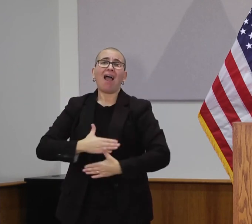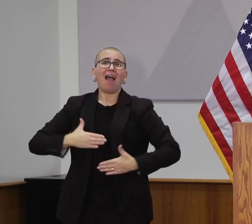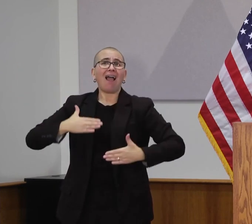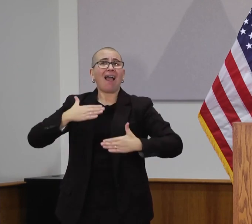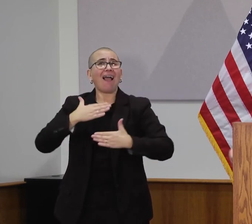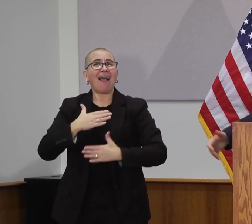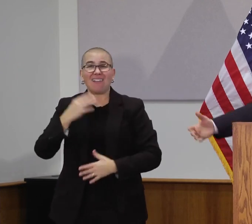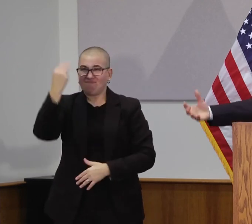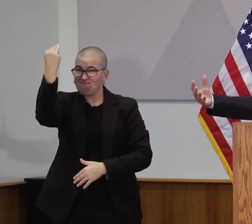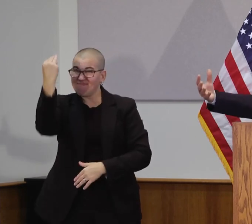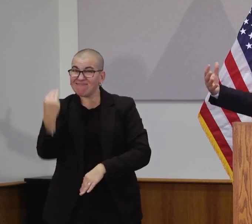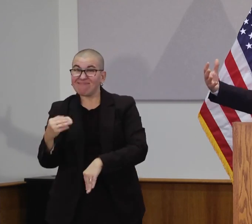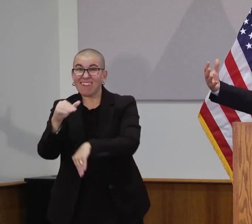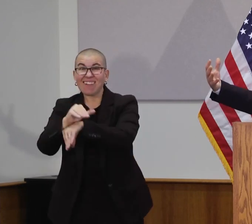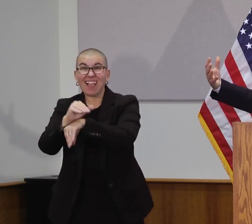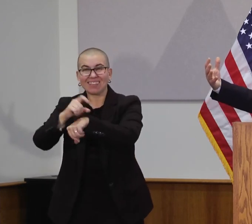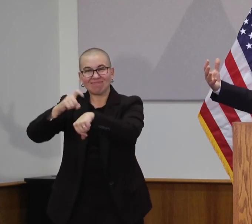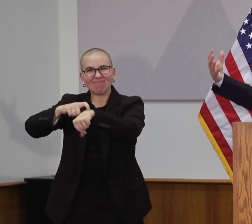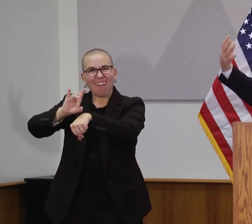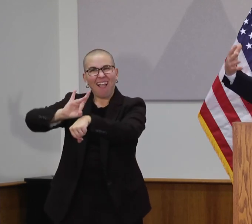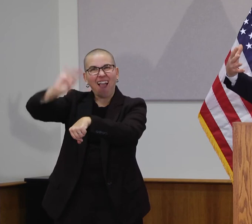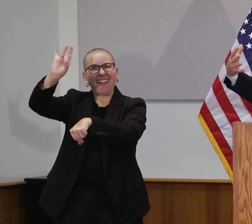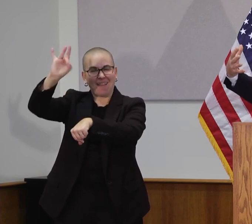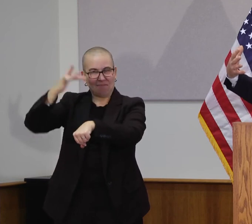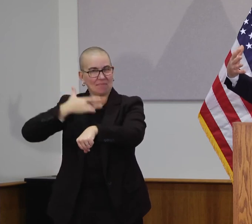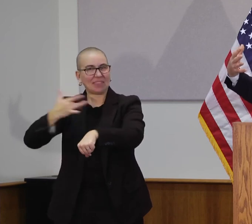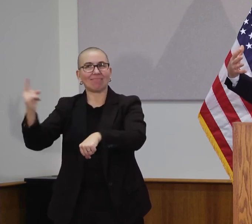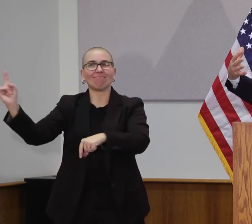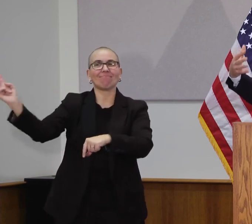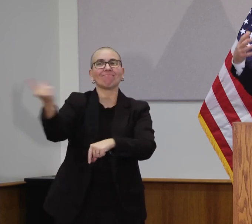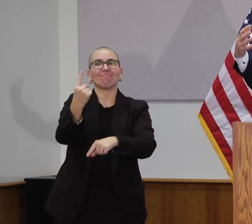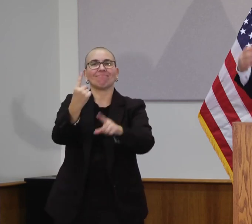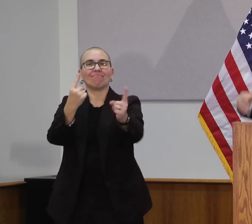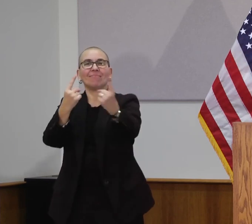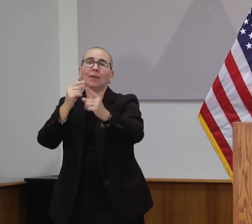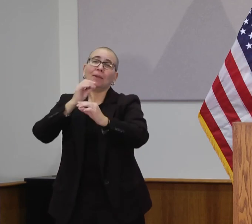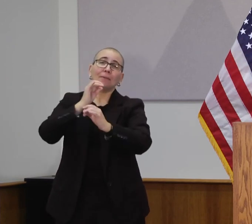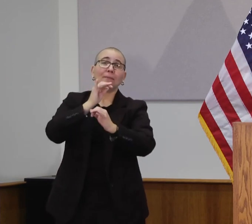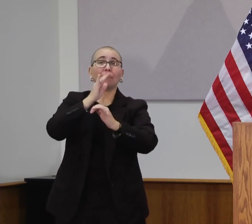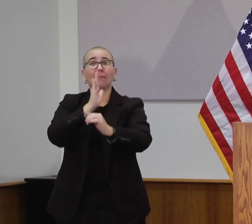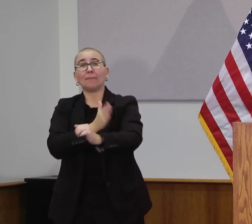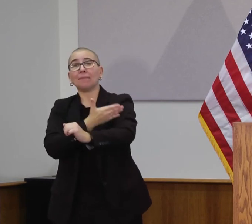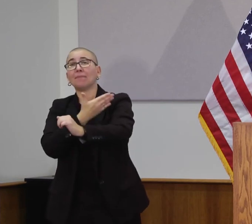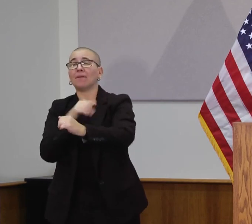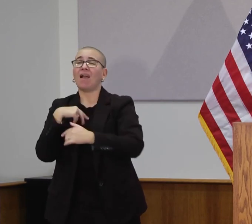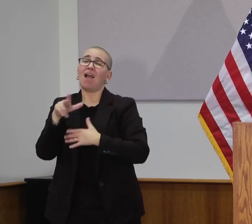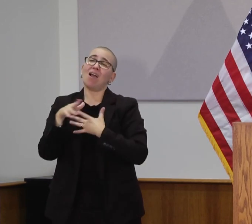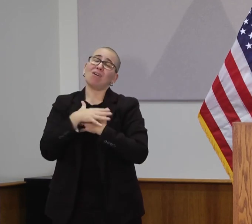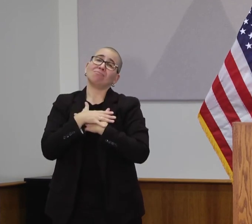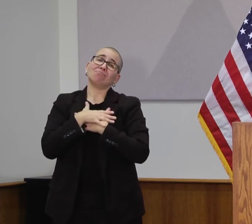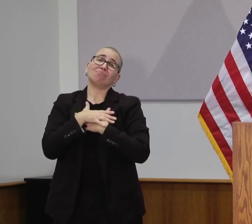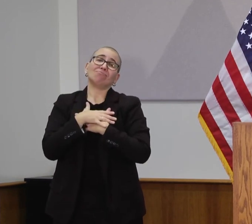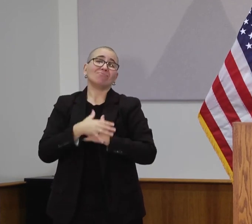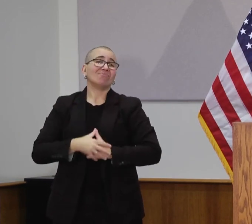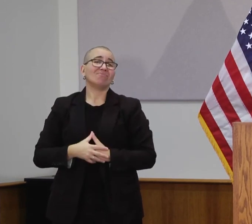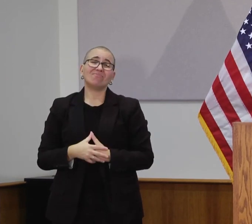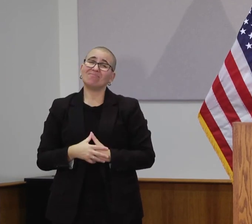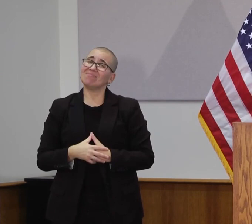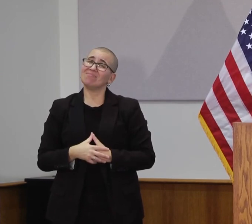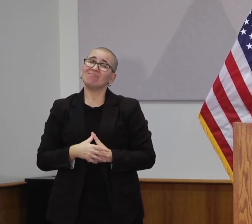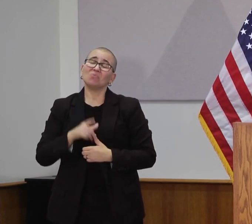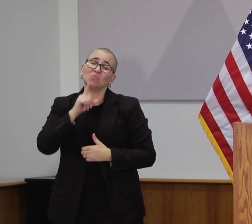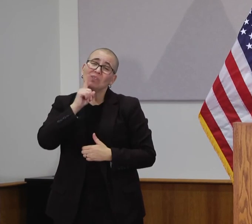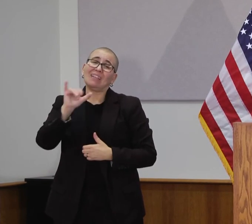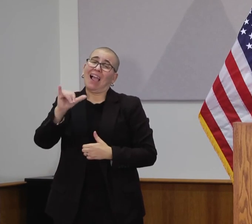night brought an entire neighborhood together just as something's a little better. So there's a light at the end of this, Minnesota.